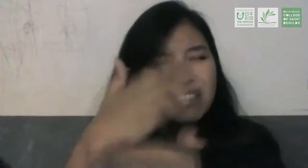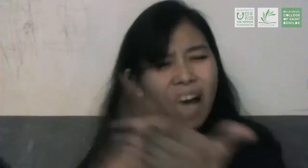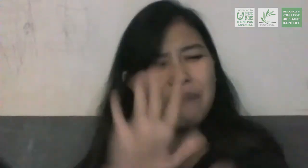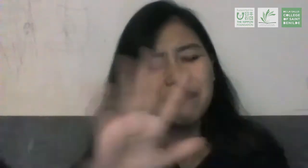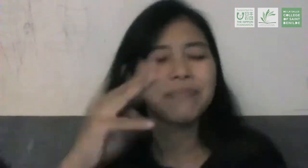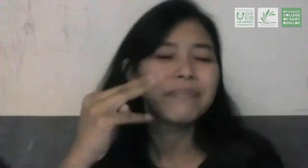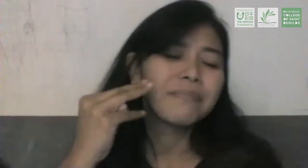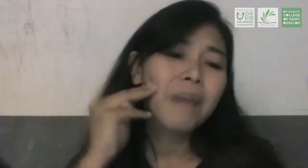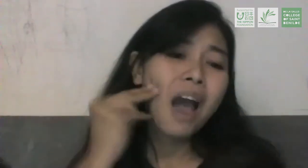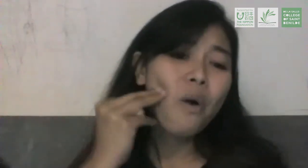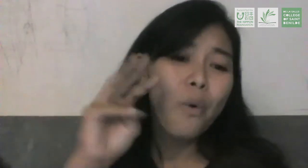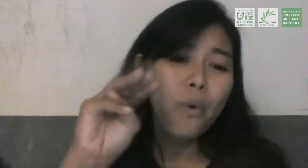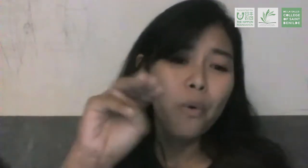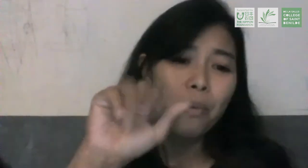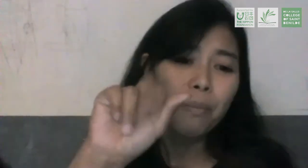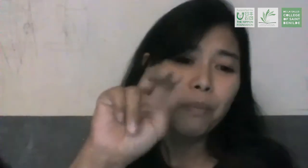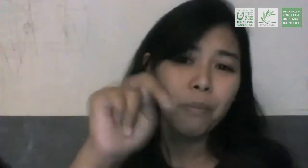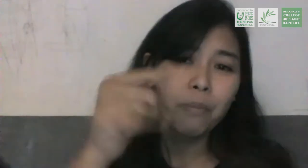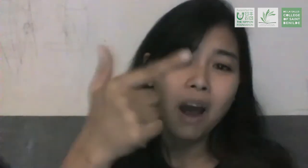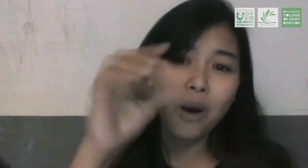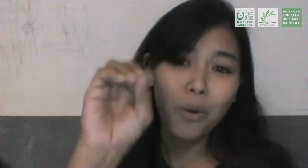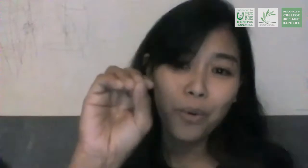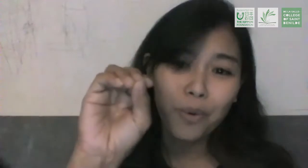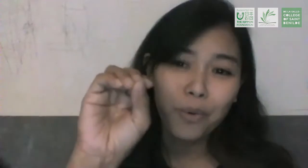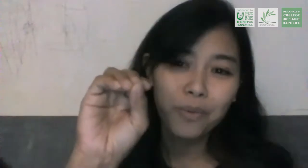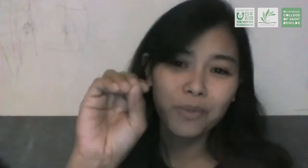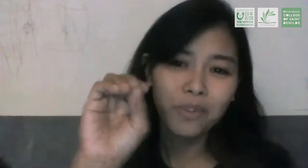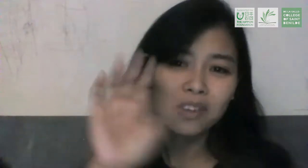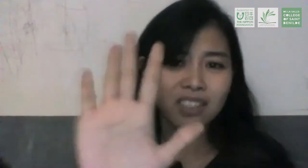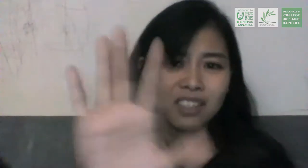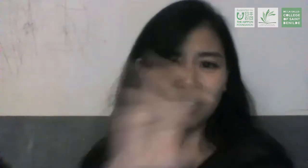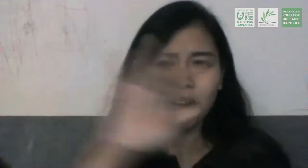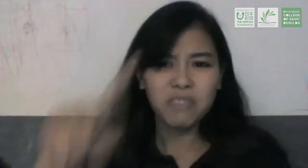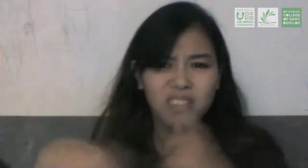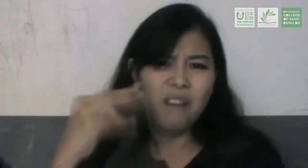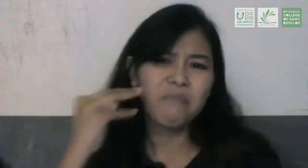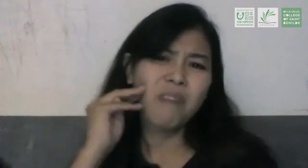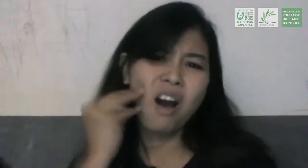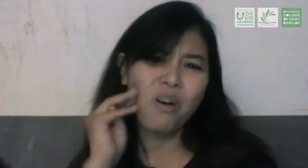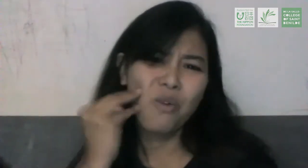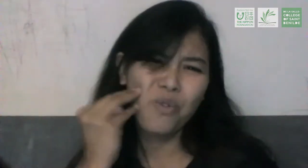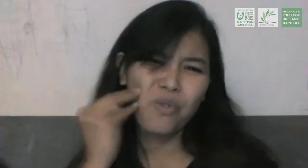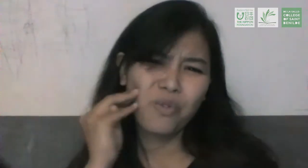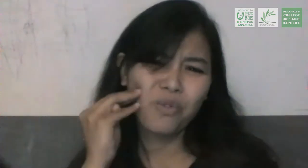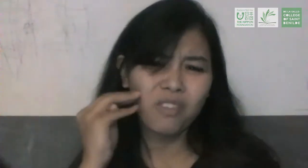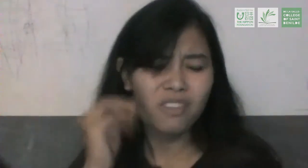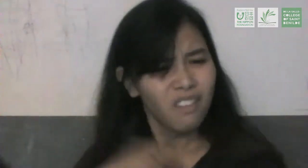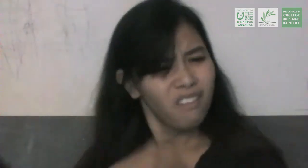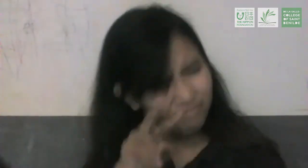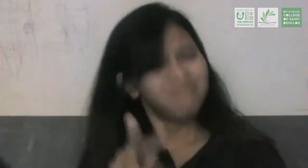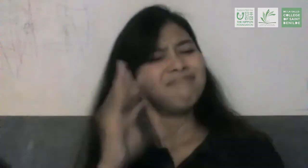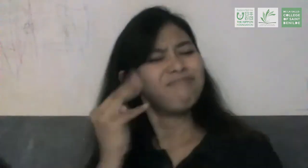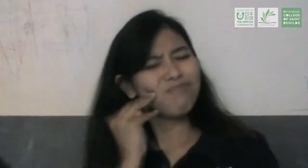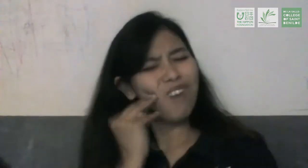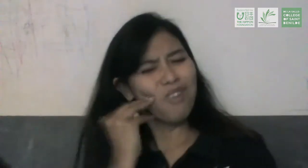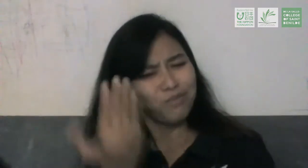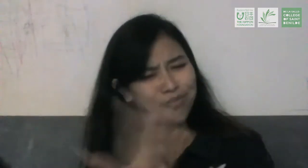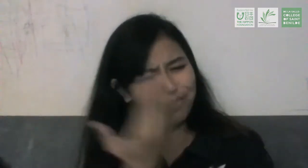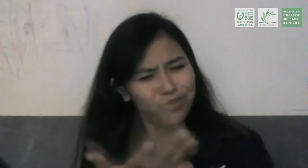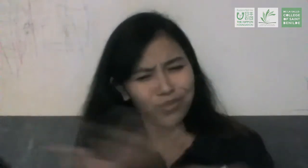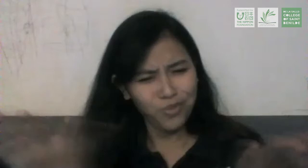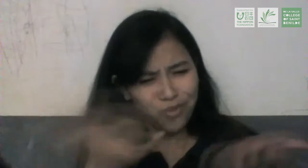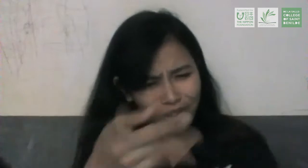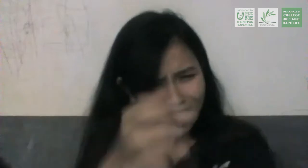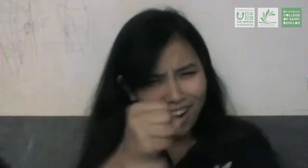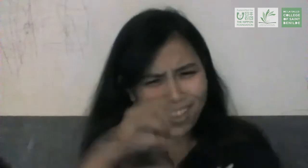for example, that they use. Some use this, for example, on the cheek as mango, right? Because